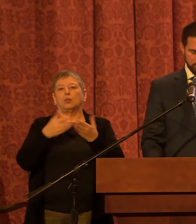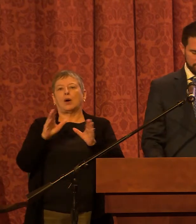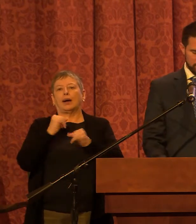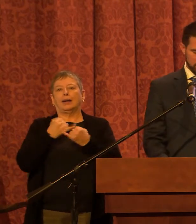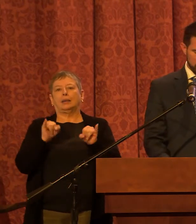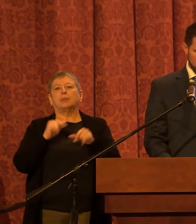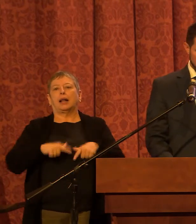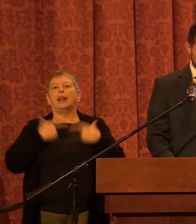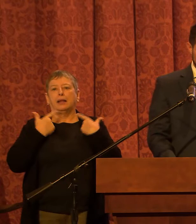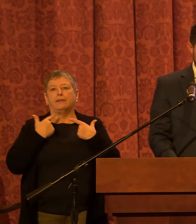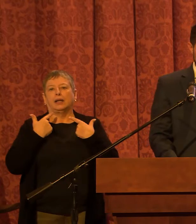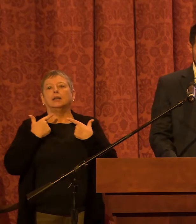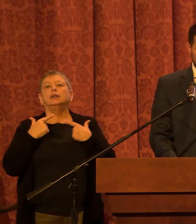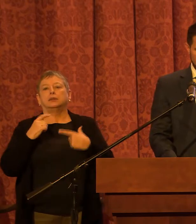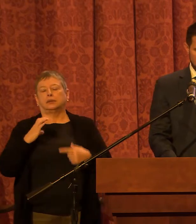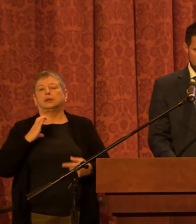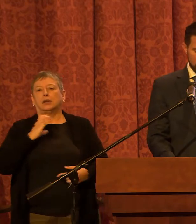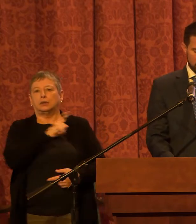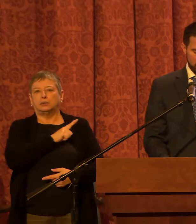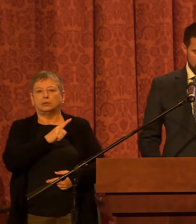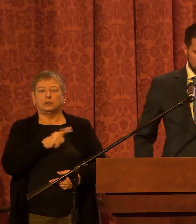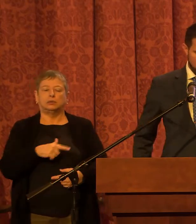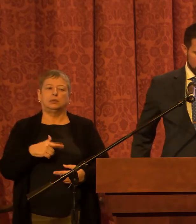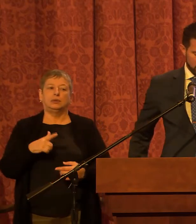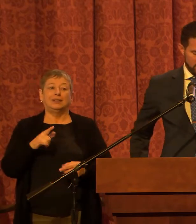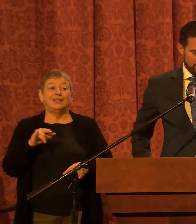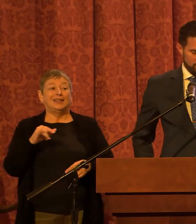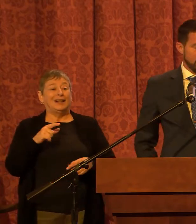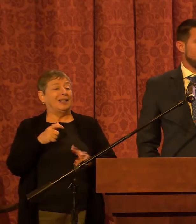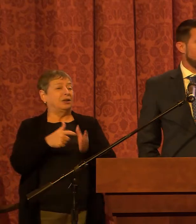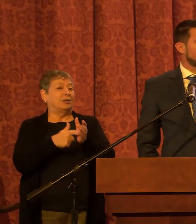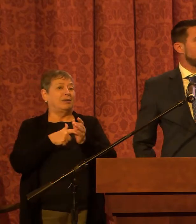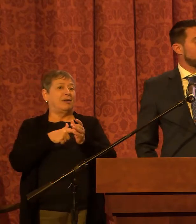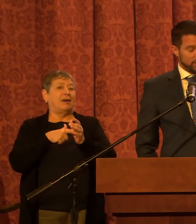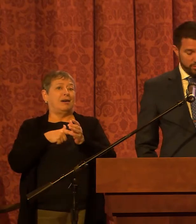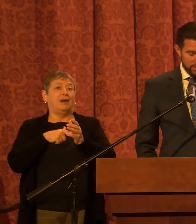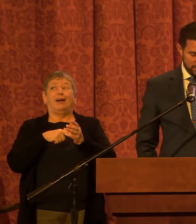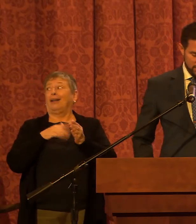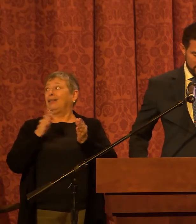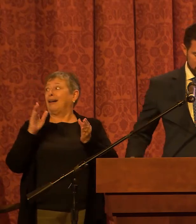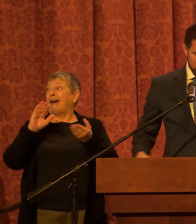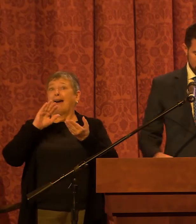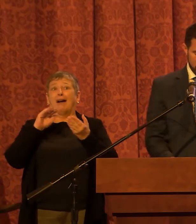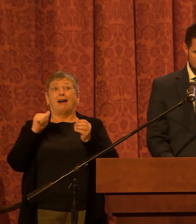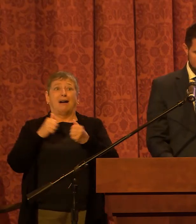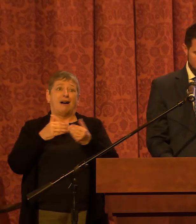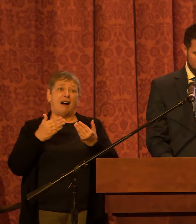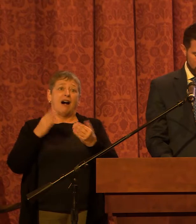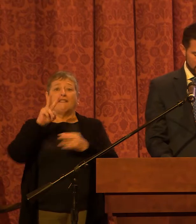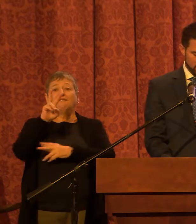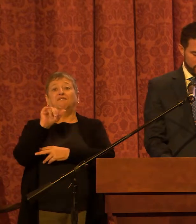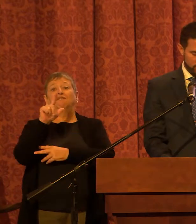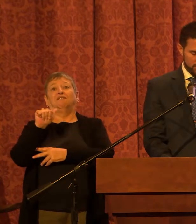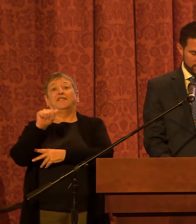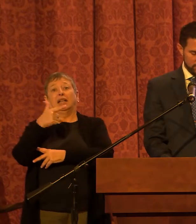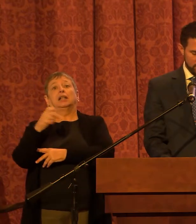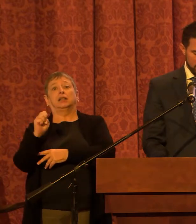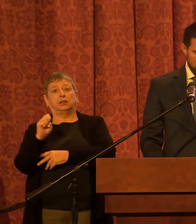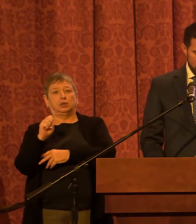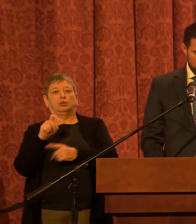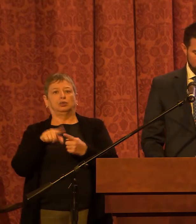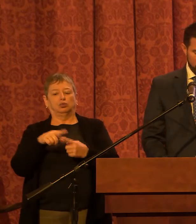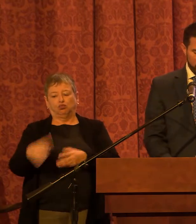words. So it's said it takes a village to raise a kid. It's taken us a mini city to care for and raise the